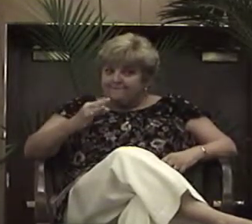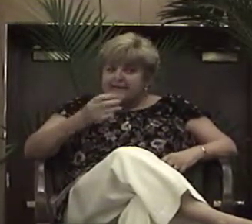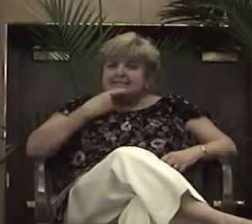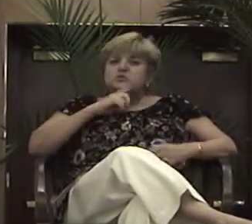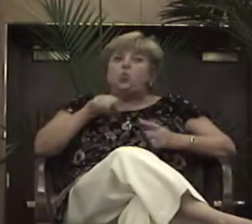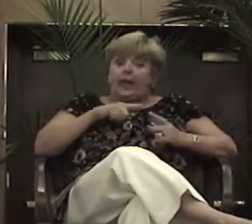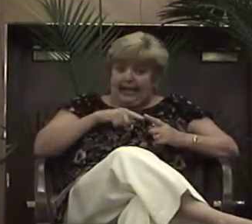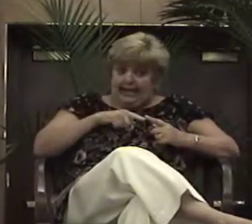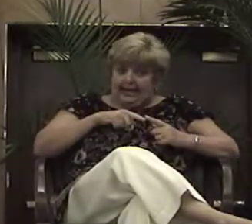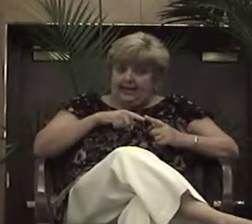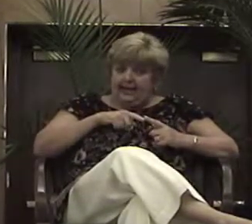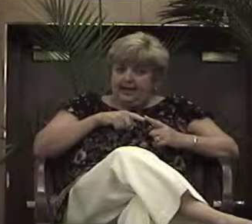it, not to explain it.